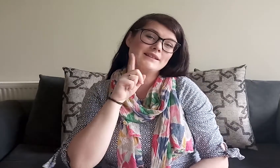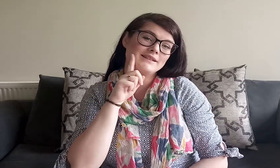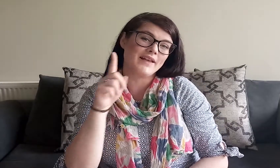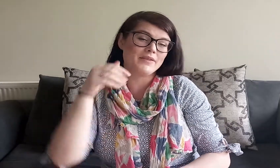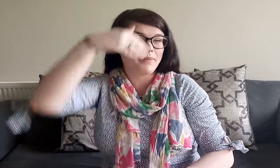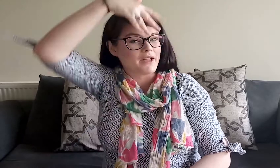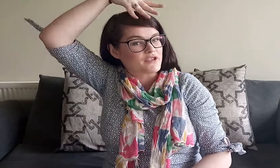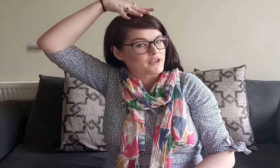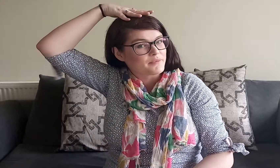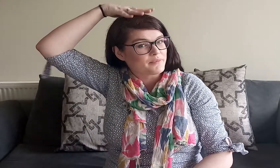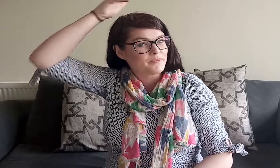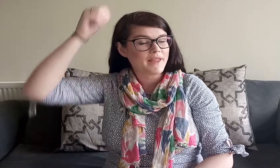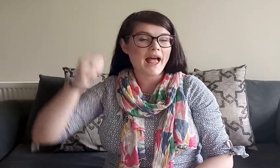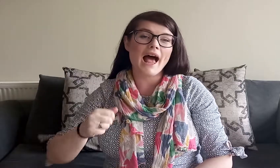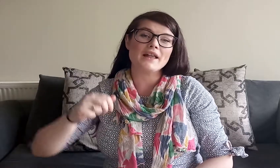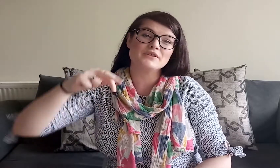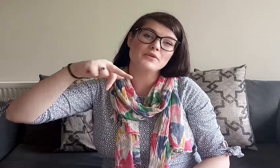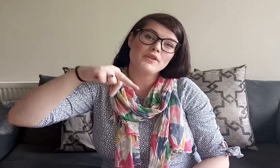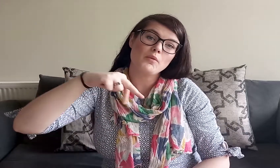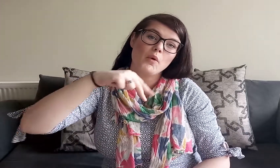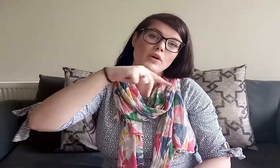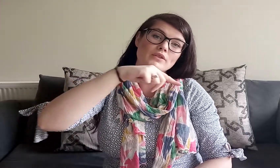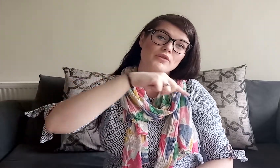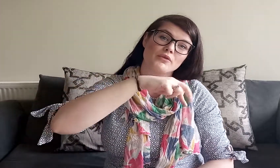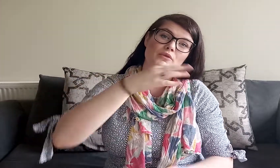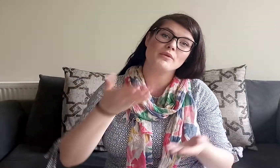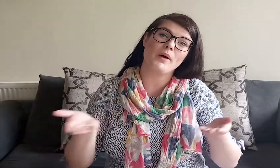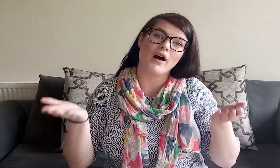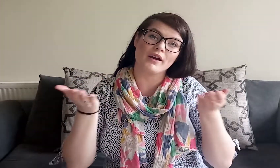said the badger. And so they walked through the park.